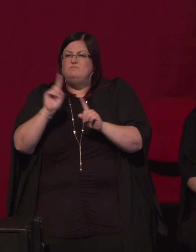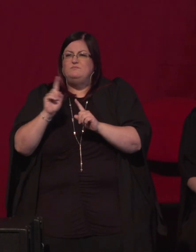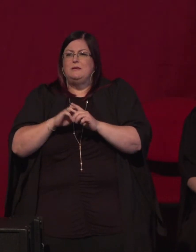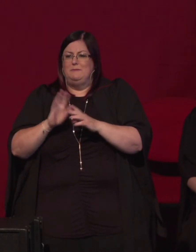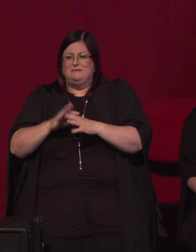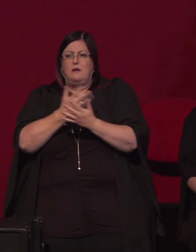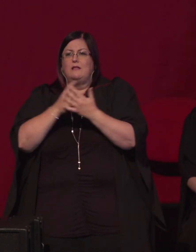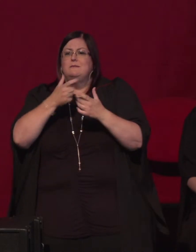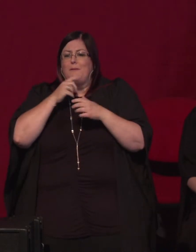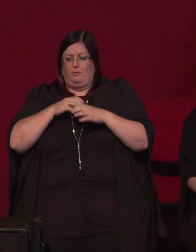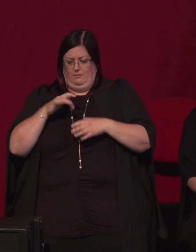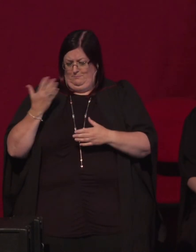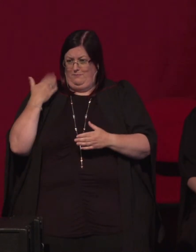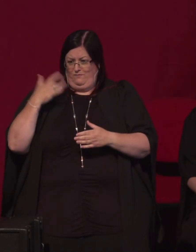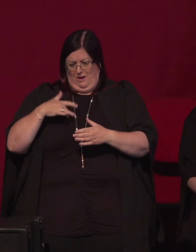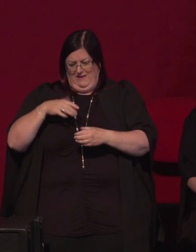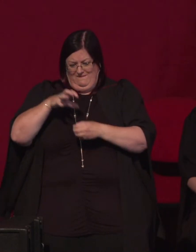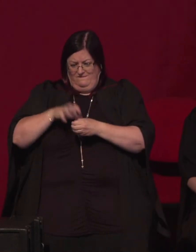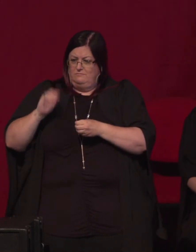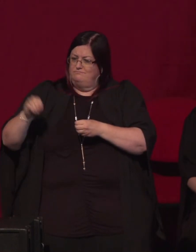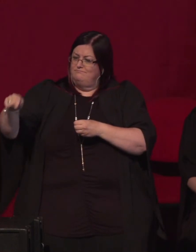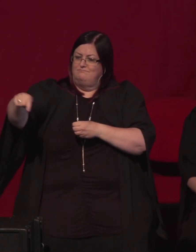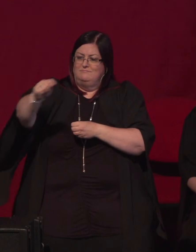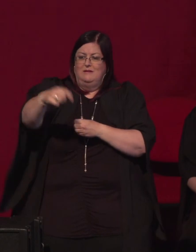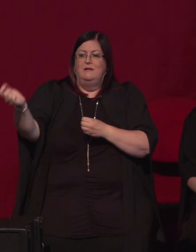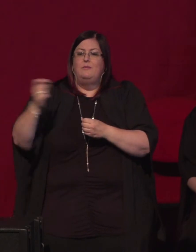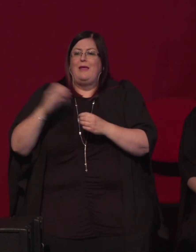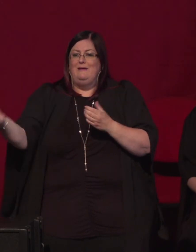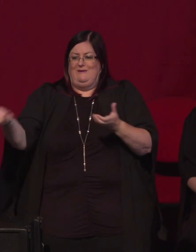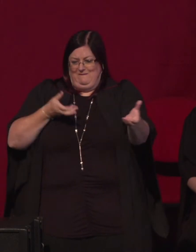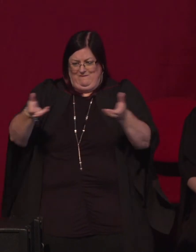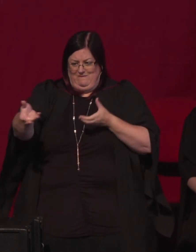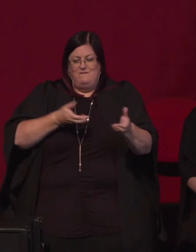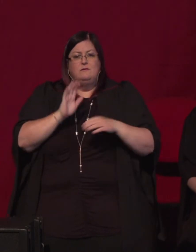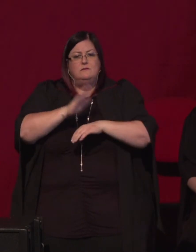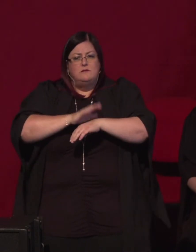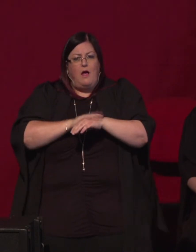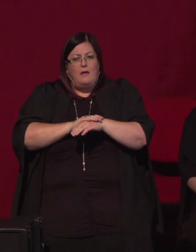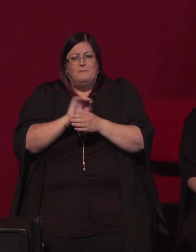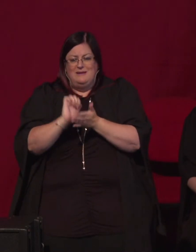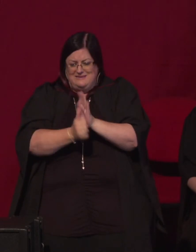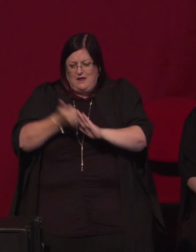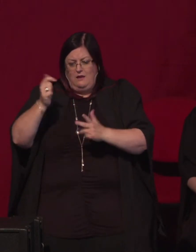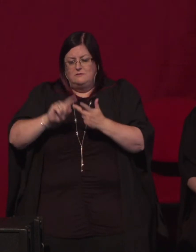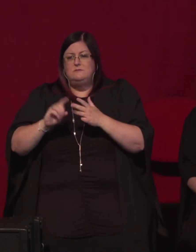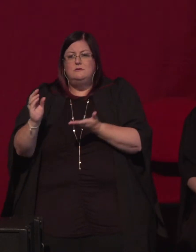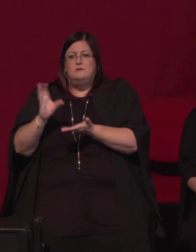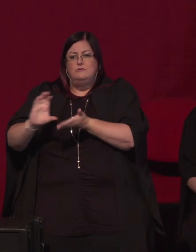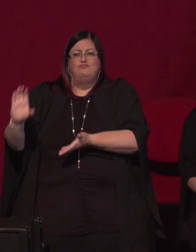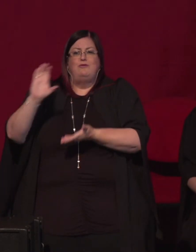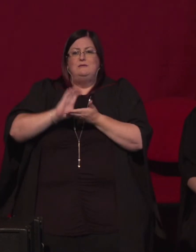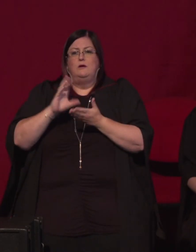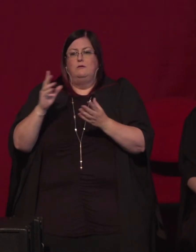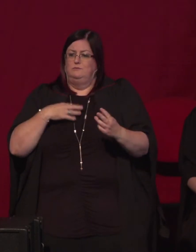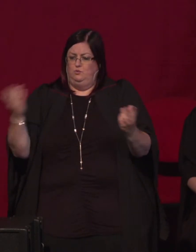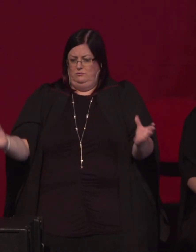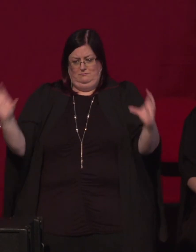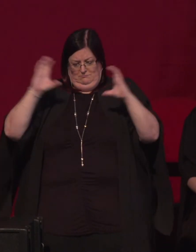of individuals. They contribute their time, talent and treasure to give something back to their home